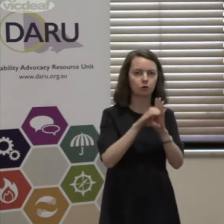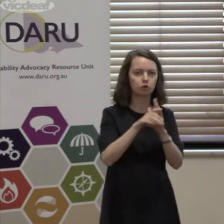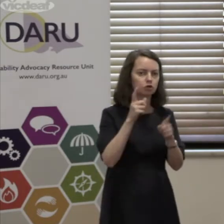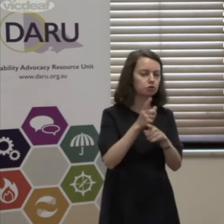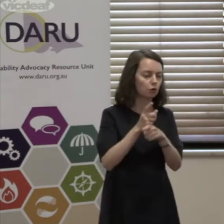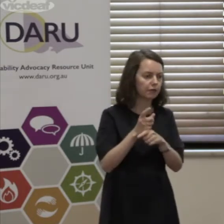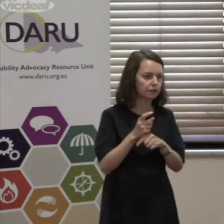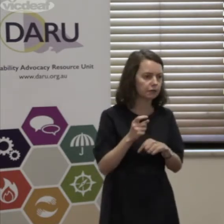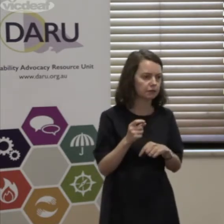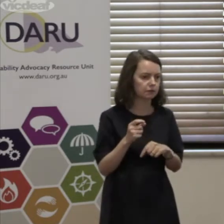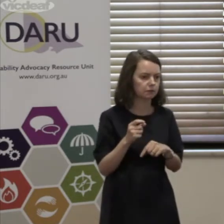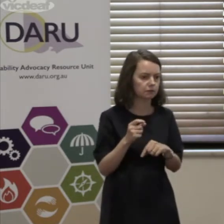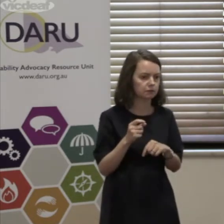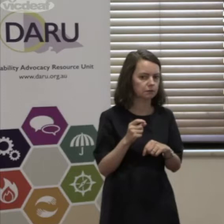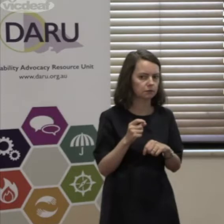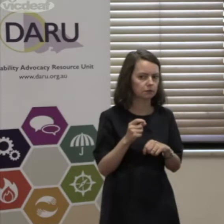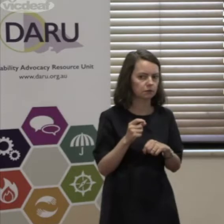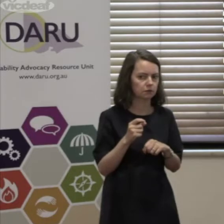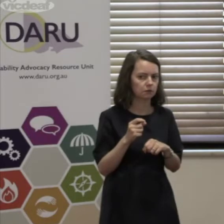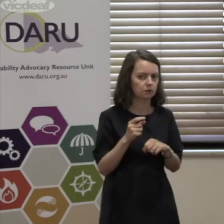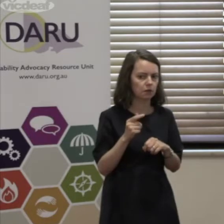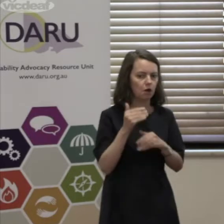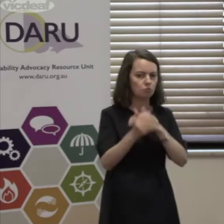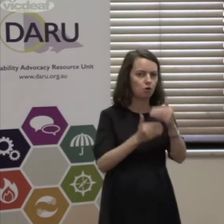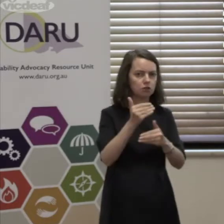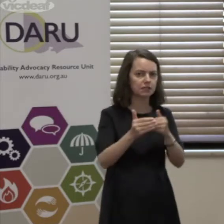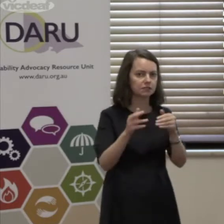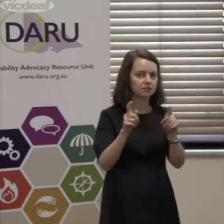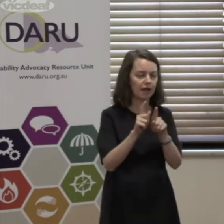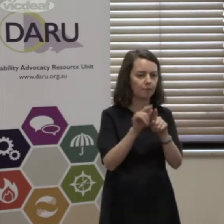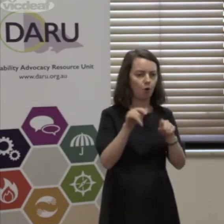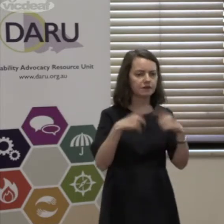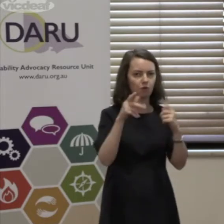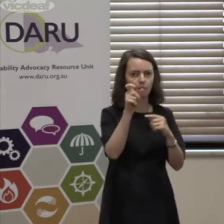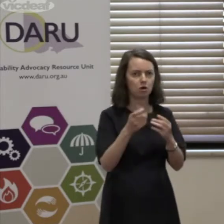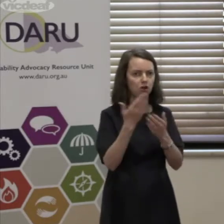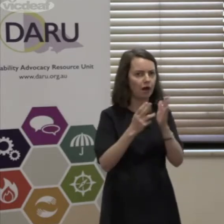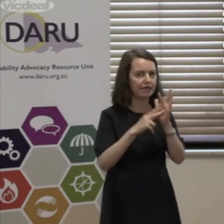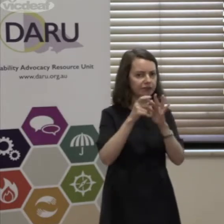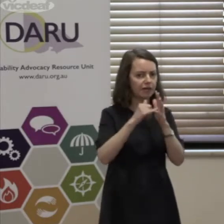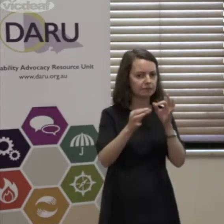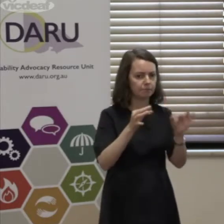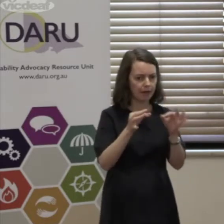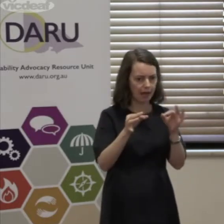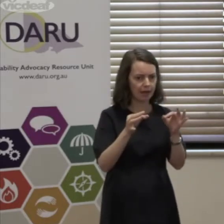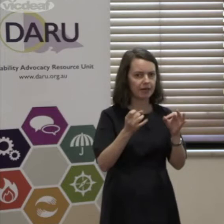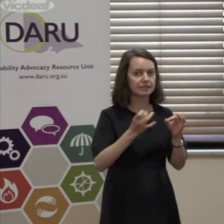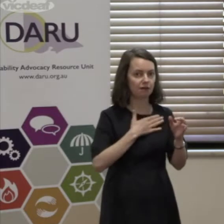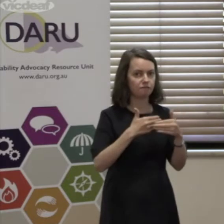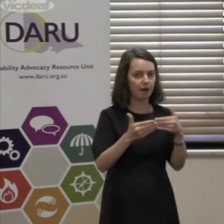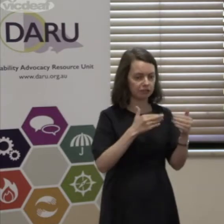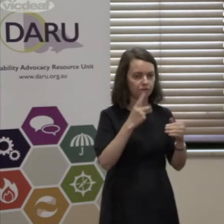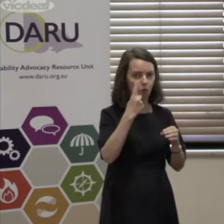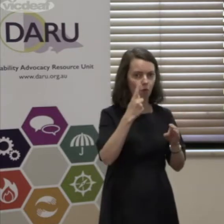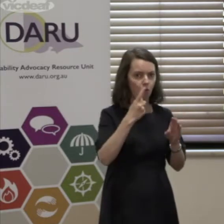Is the stating process the same or different for a person already on an NDIS plan who has been self-managing